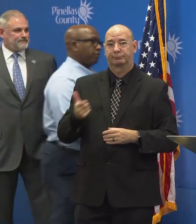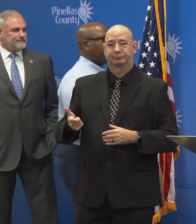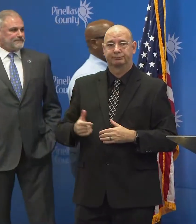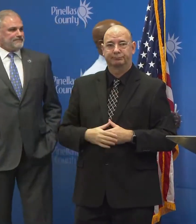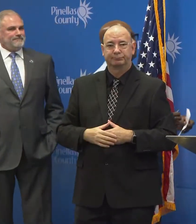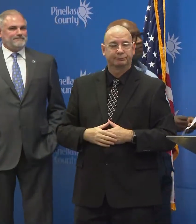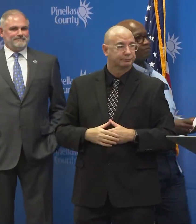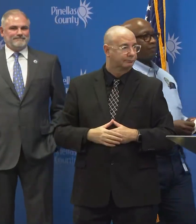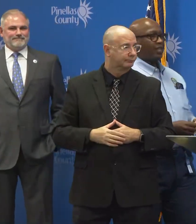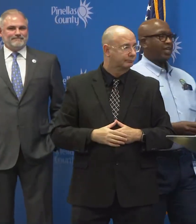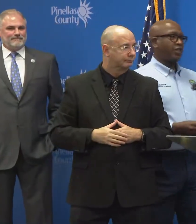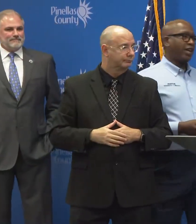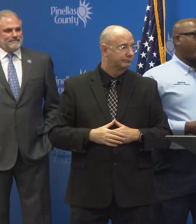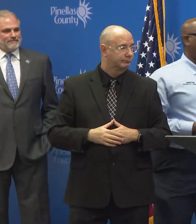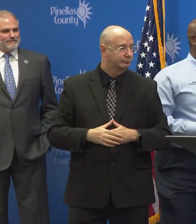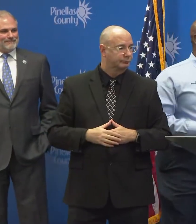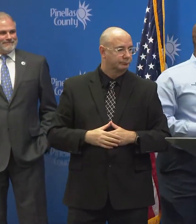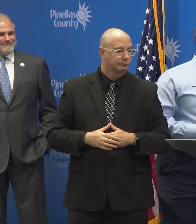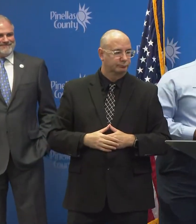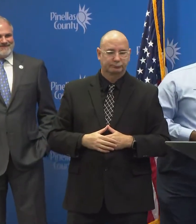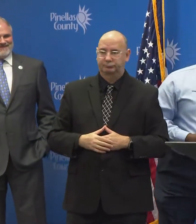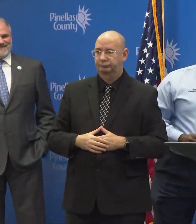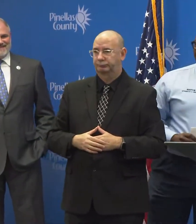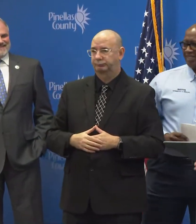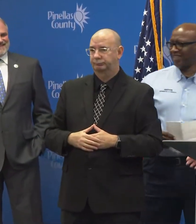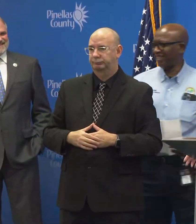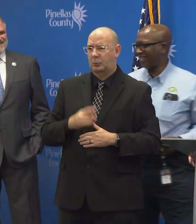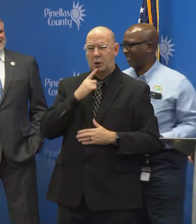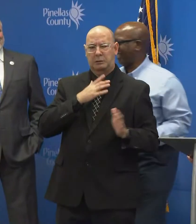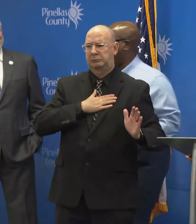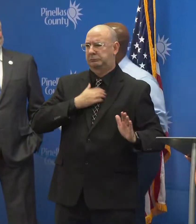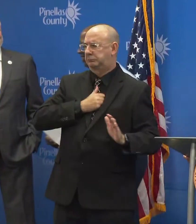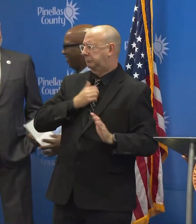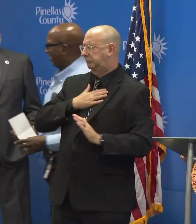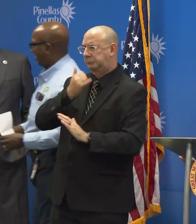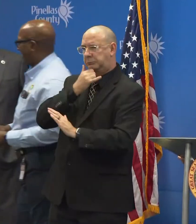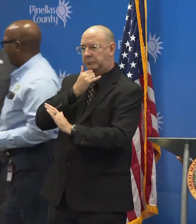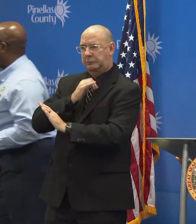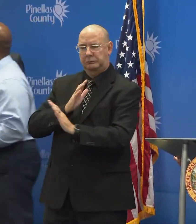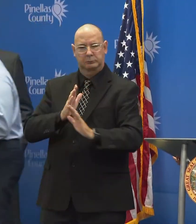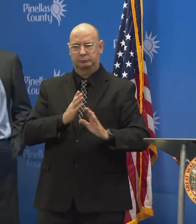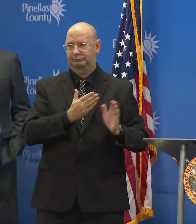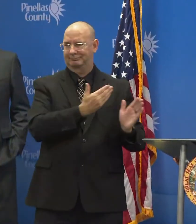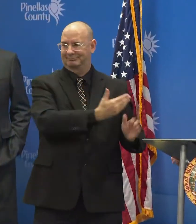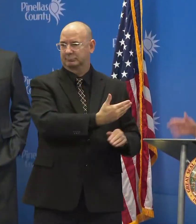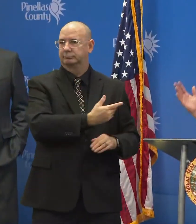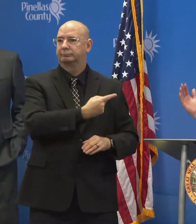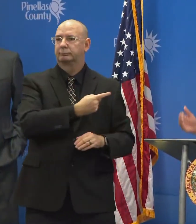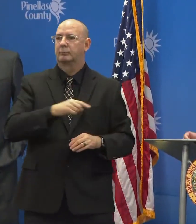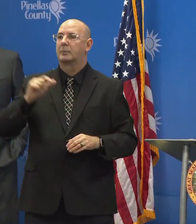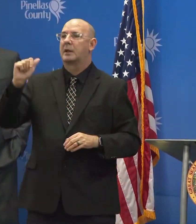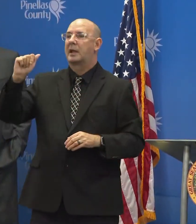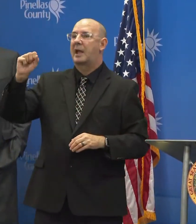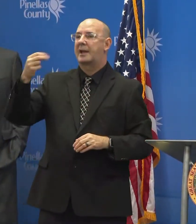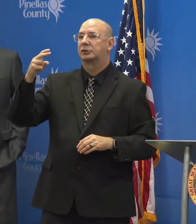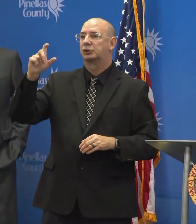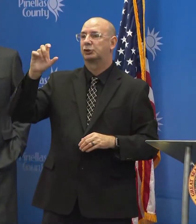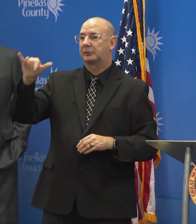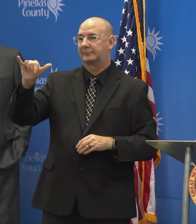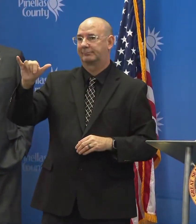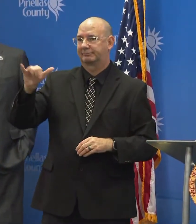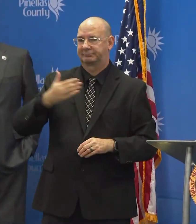Oh, I'm sorry, Ashley, then the mayor. My- Mayor? I thought I had a promotion for a minute. Go ahead. Well, the mayor and I are in agreement, as well as Mayor